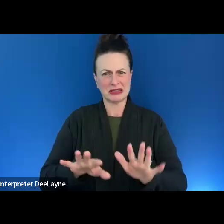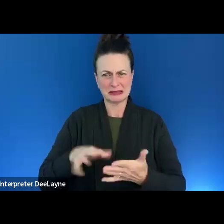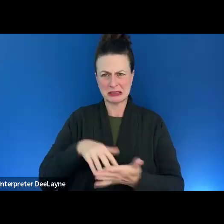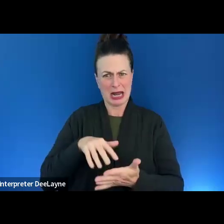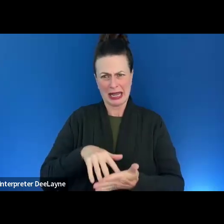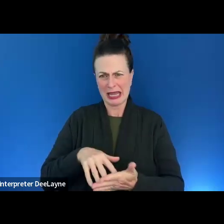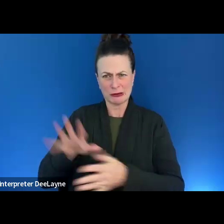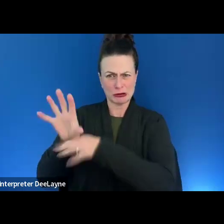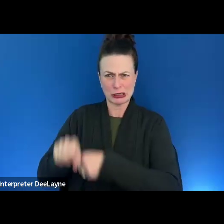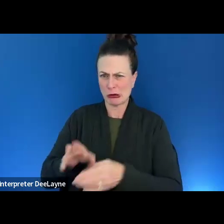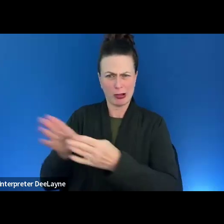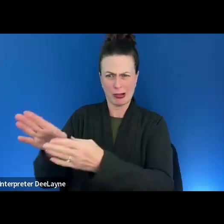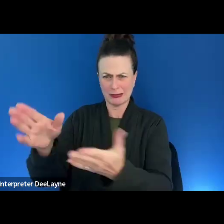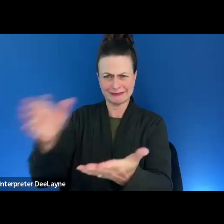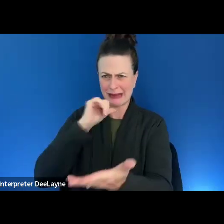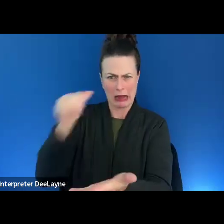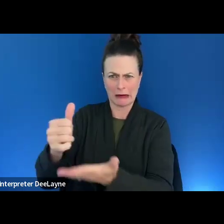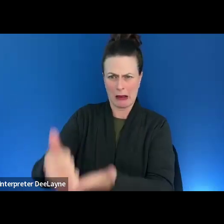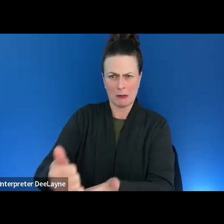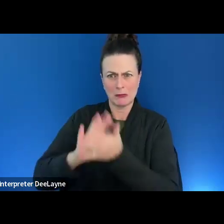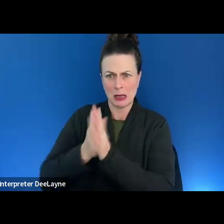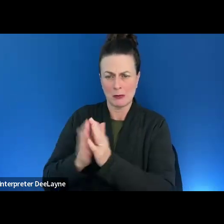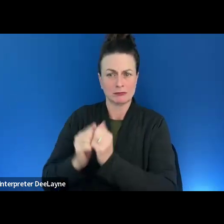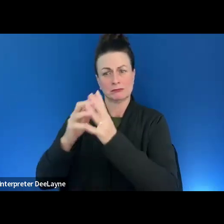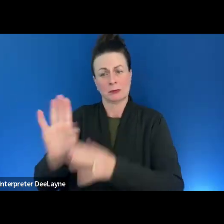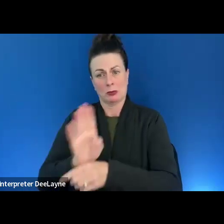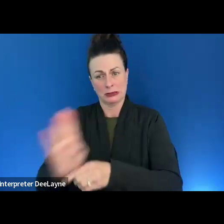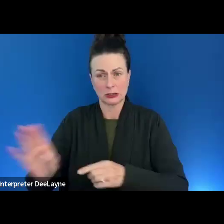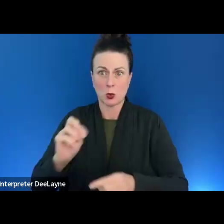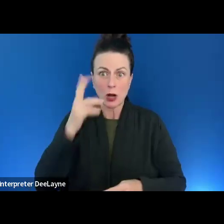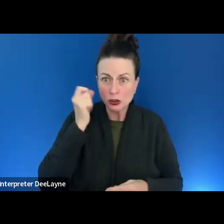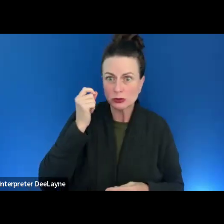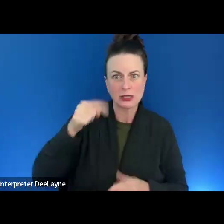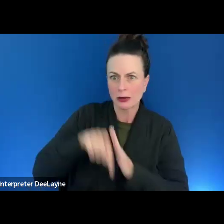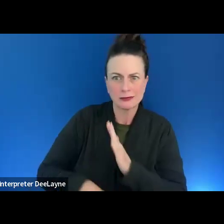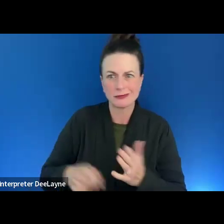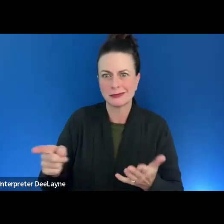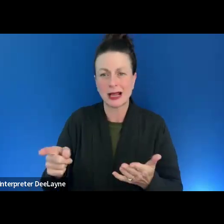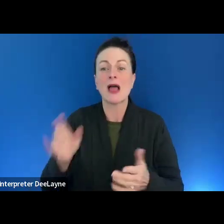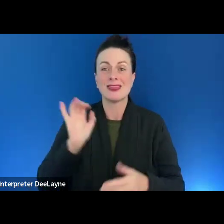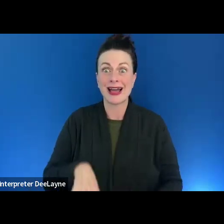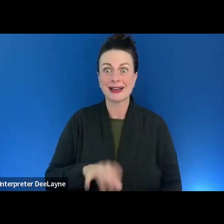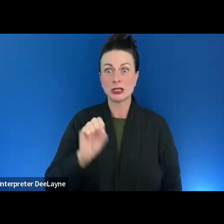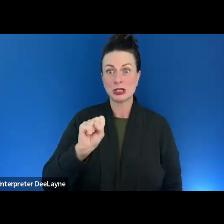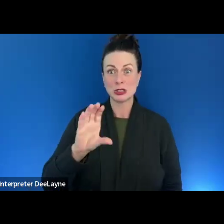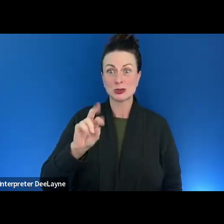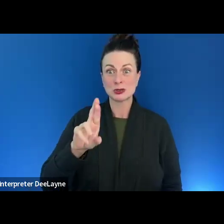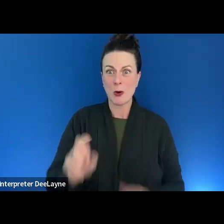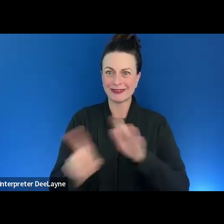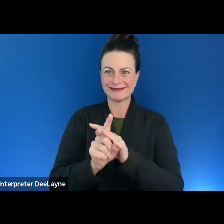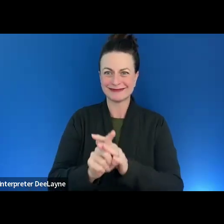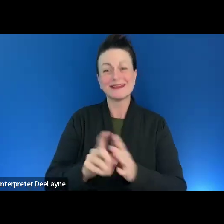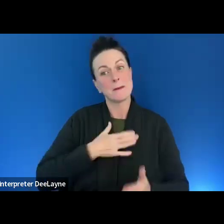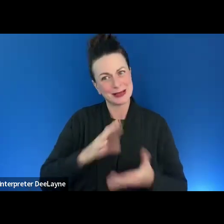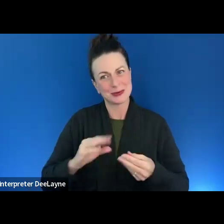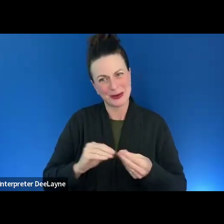not get the guidance that you need in order to become an entrepreneur or understand entrepreneurship. And this is where SCORE comes in, and they came in with, as far as